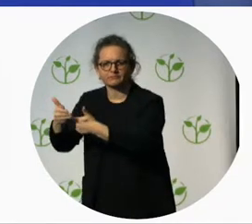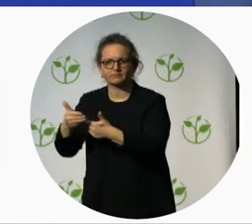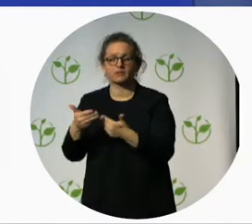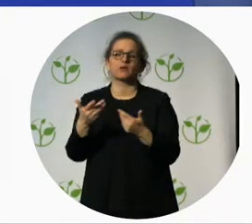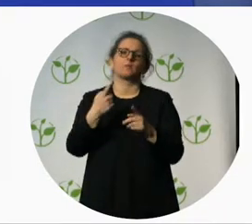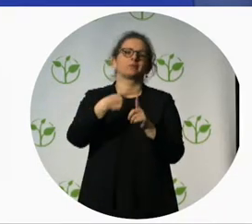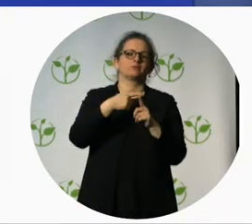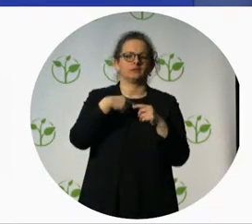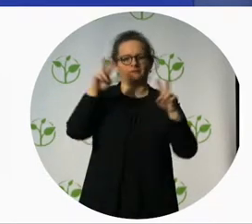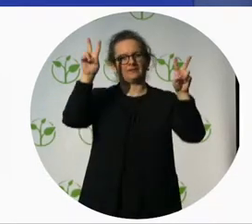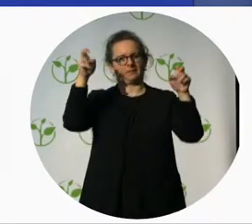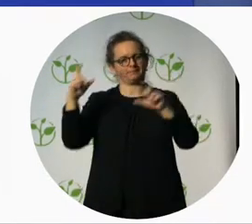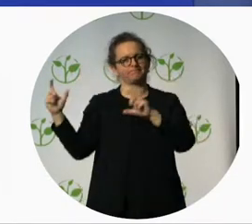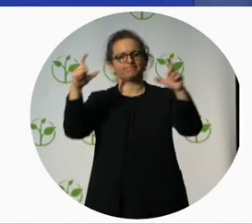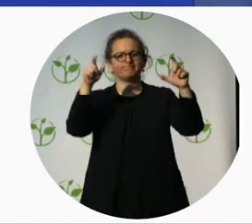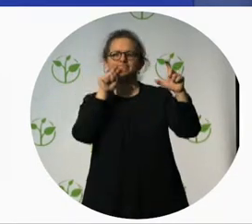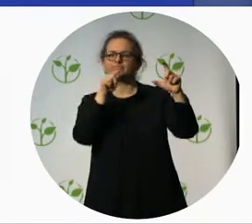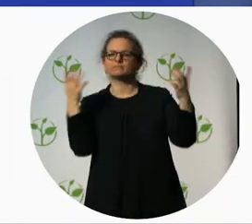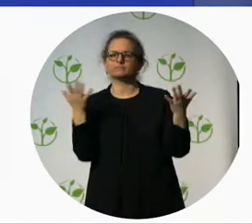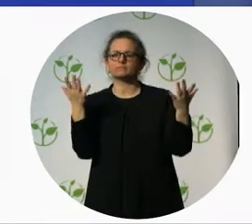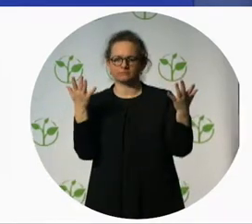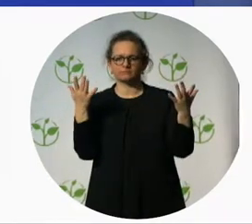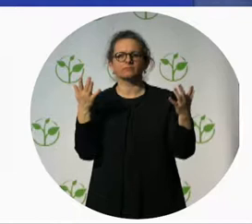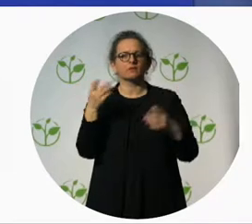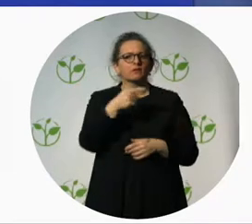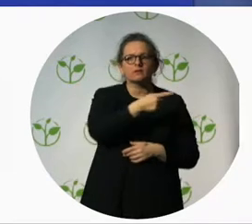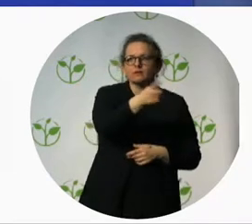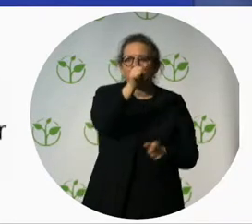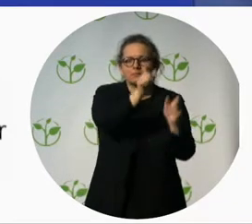society. As we age, we will be disabled.